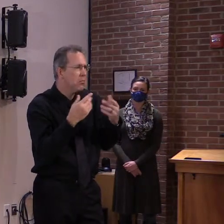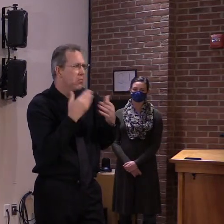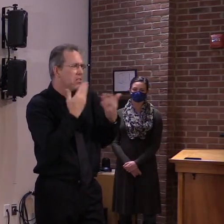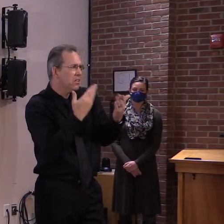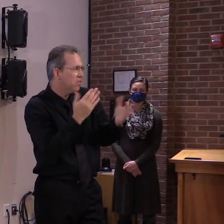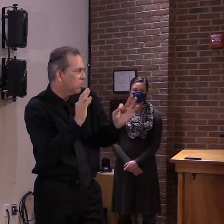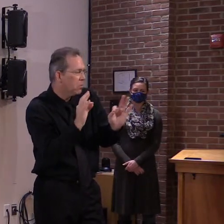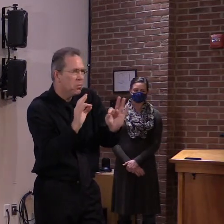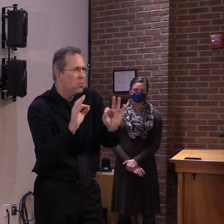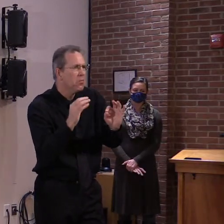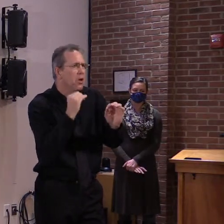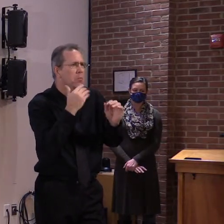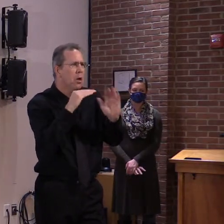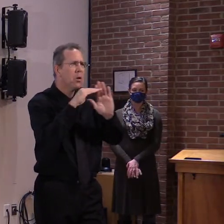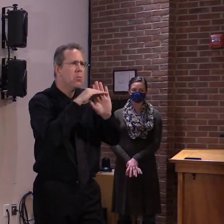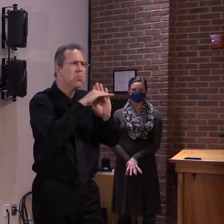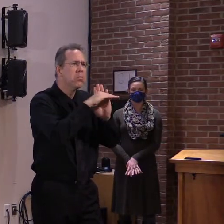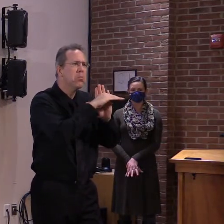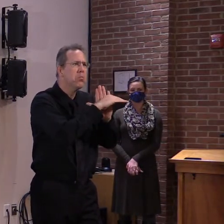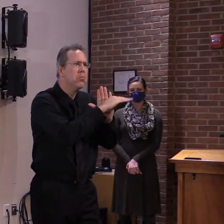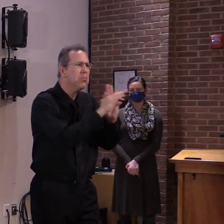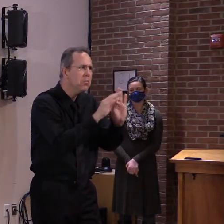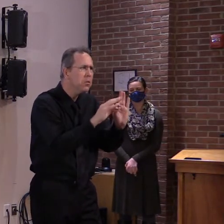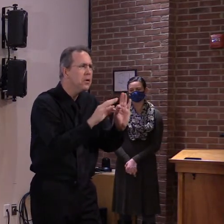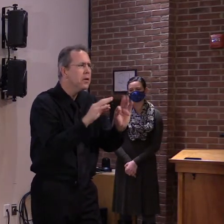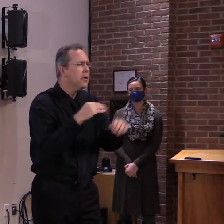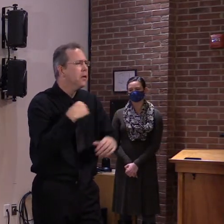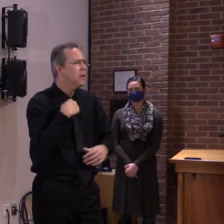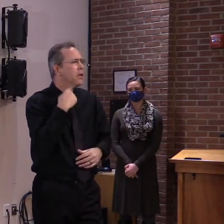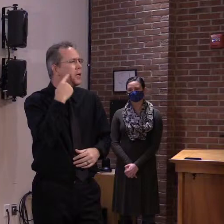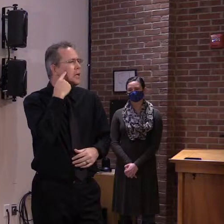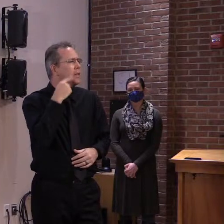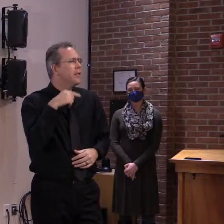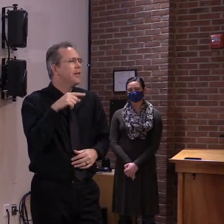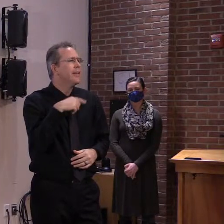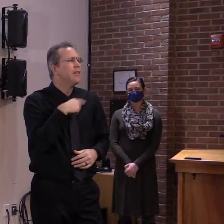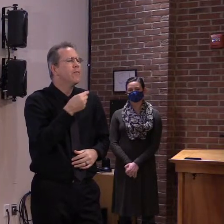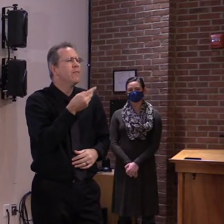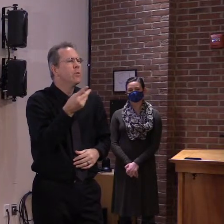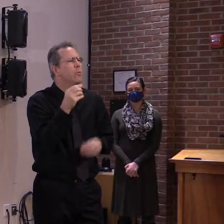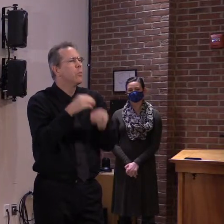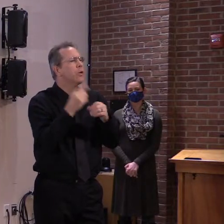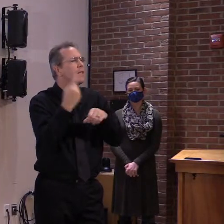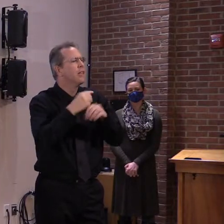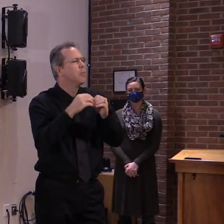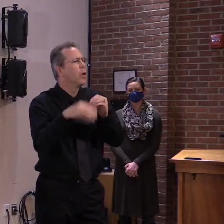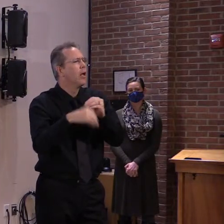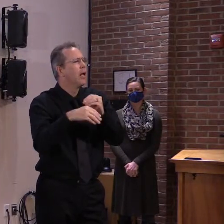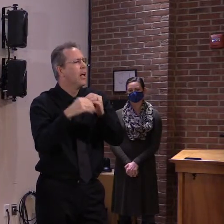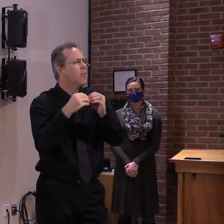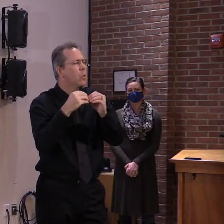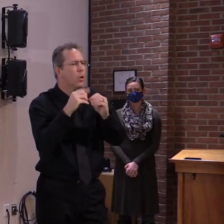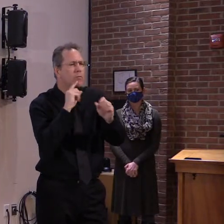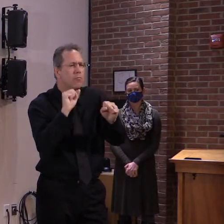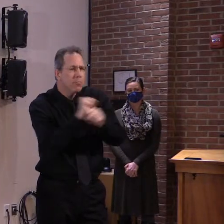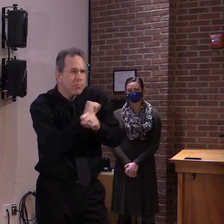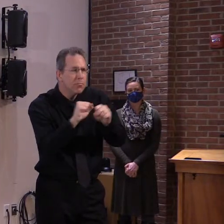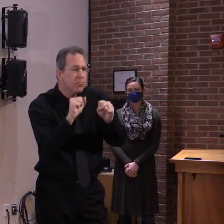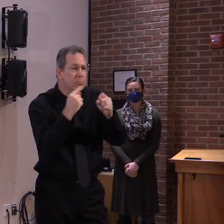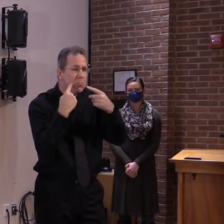we just need a couple more days to make sure that it is the case. Our 7-day rolling average has